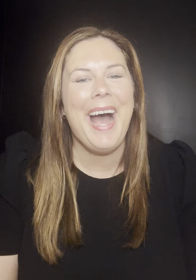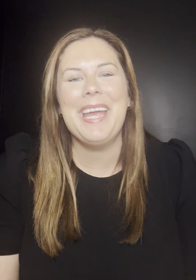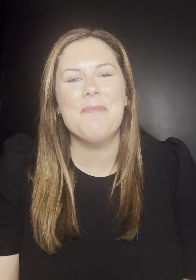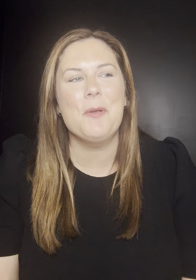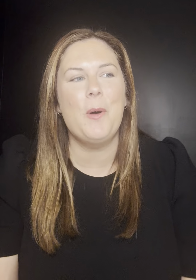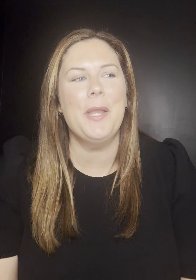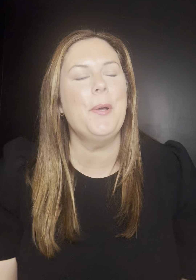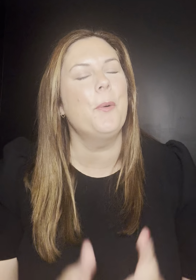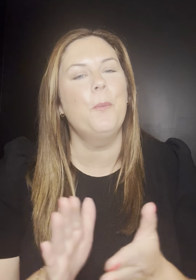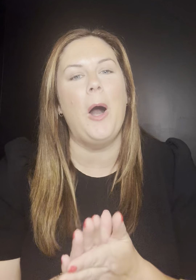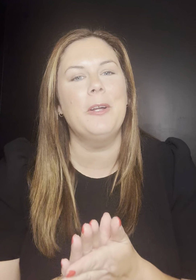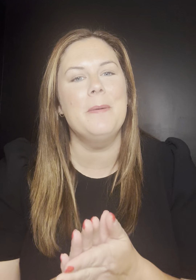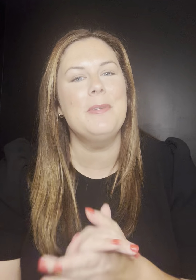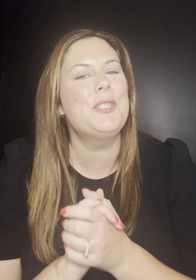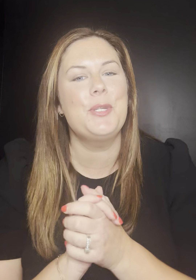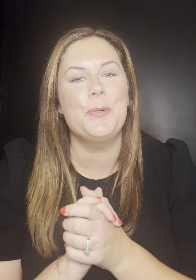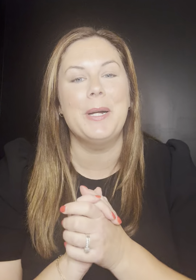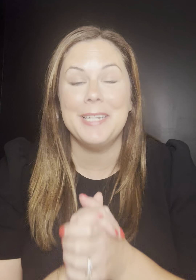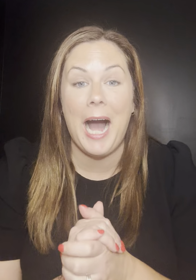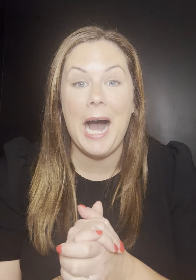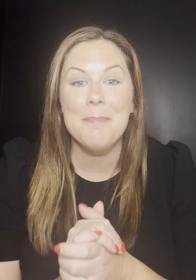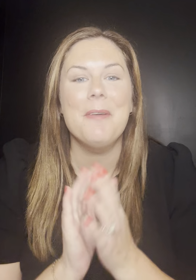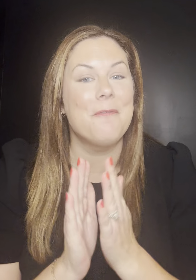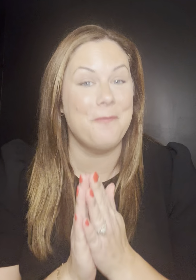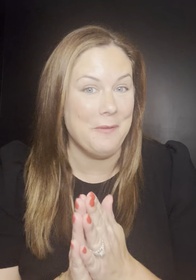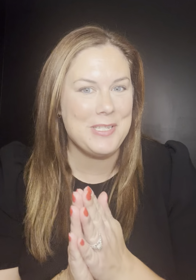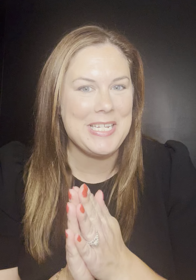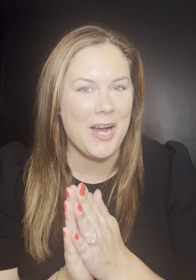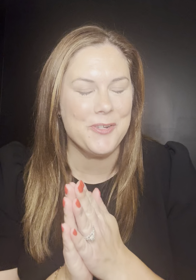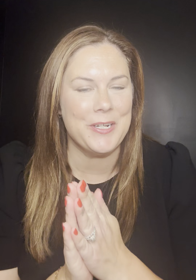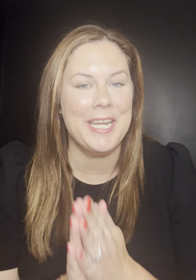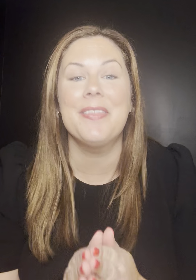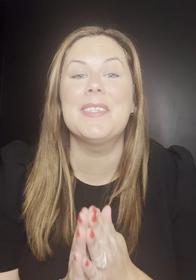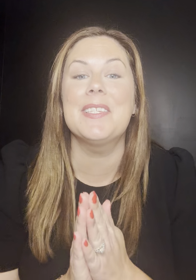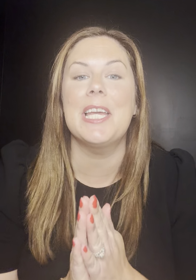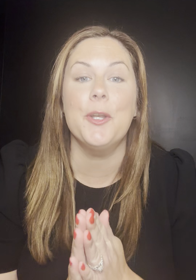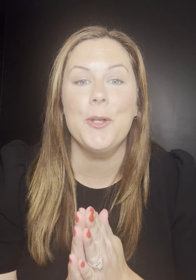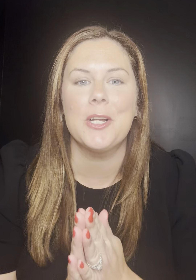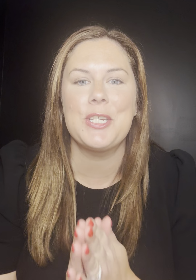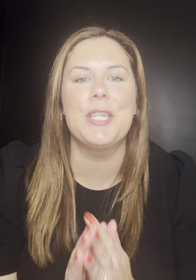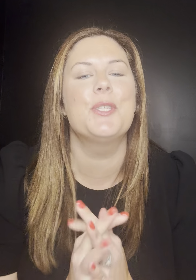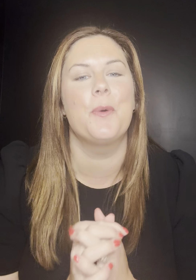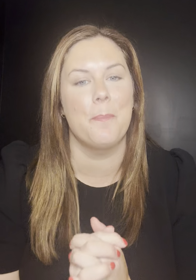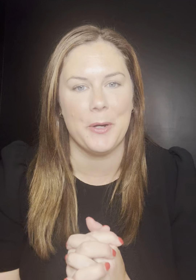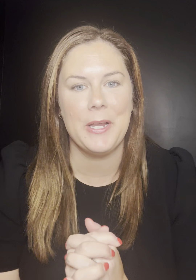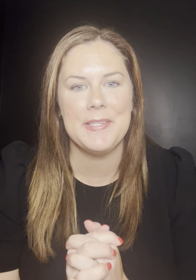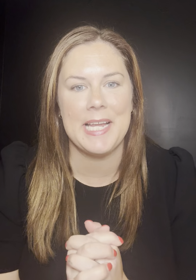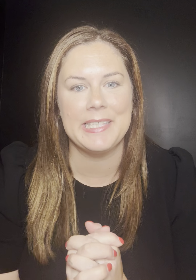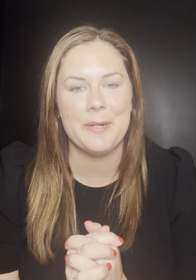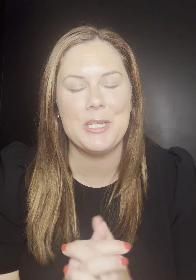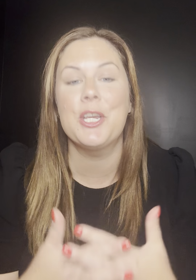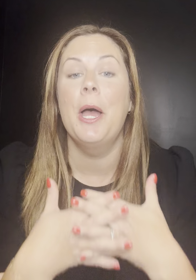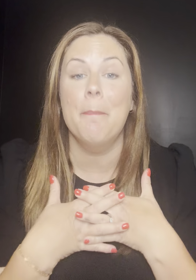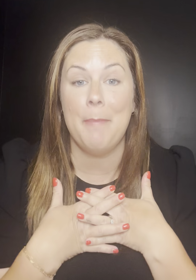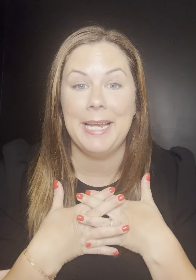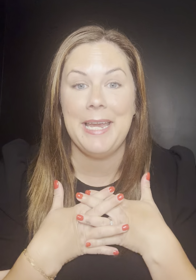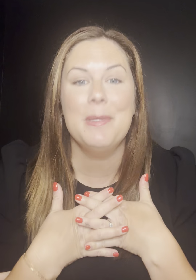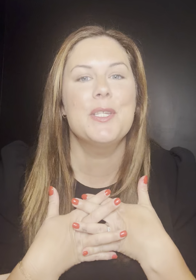Hi everyone, welcome to COM 1500. This is Introduction to American Sign Language. My name is